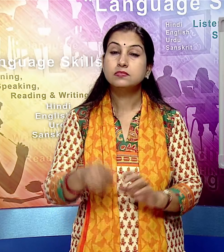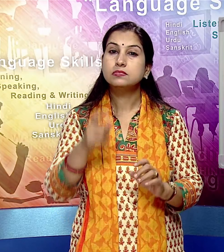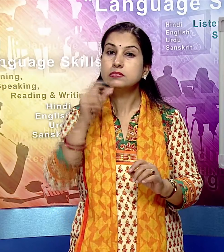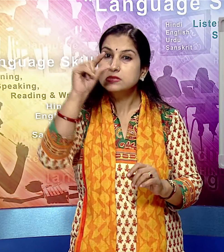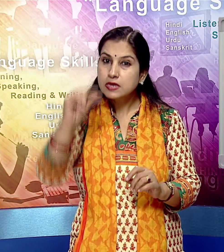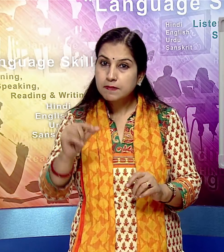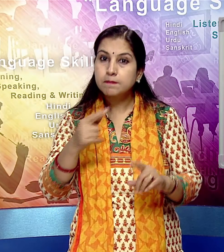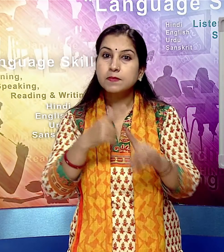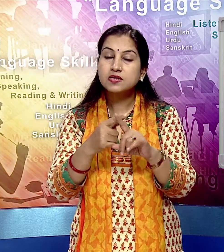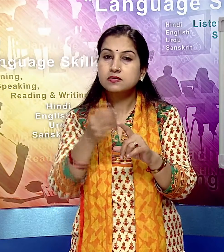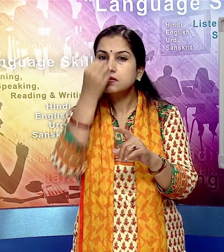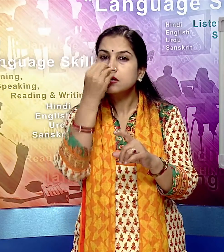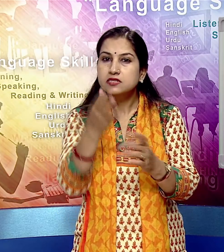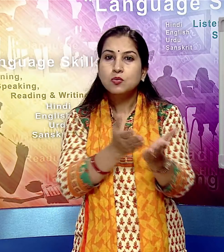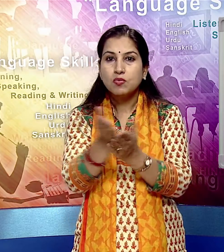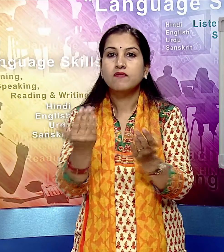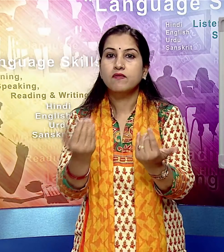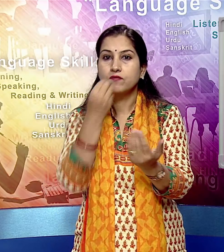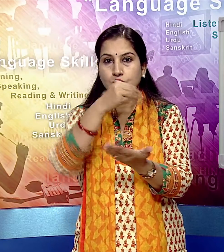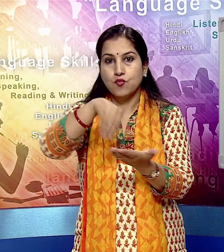and easily available foods,